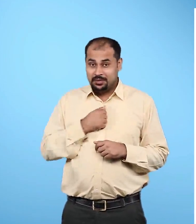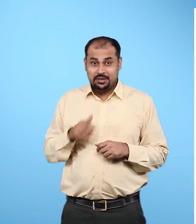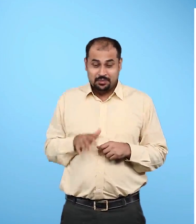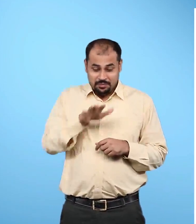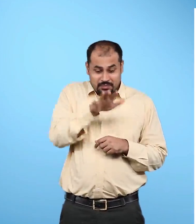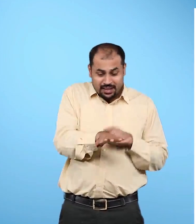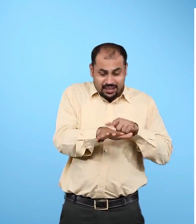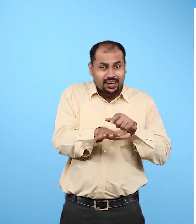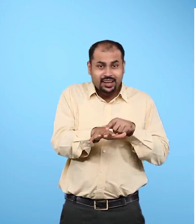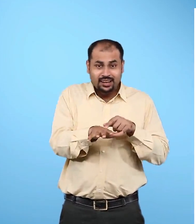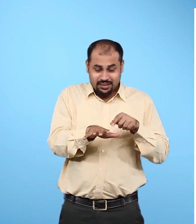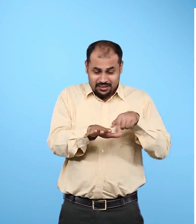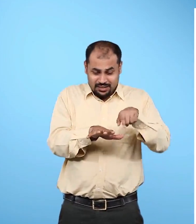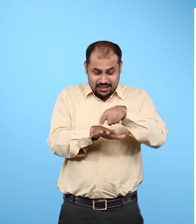"My footprint is longer."